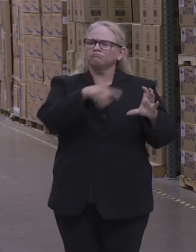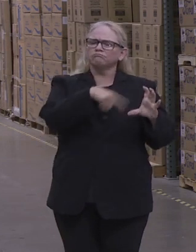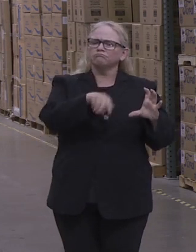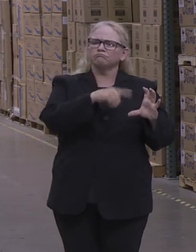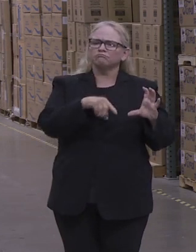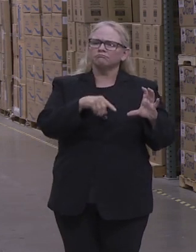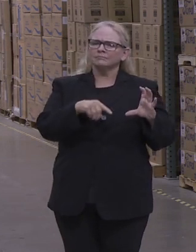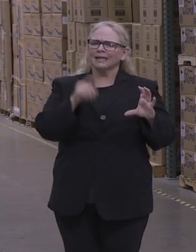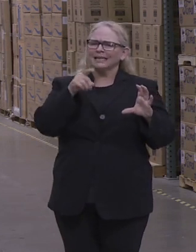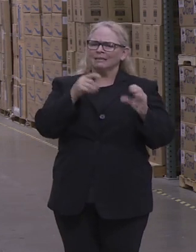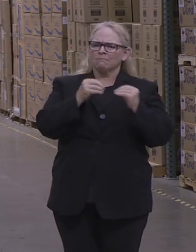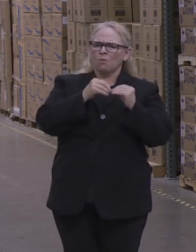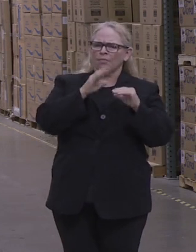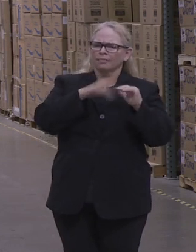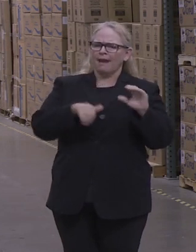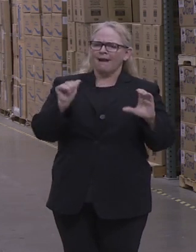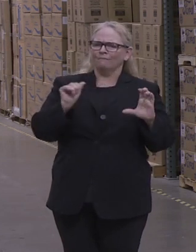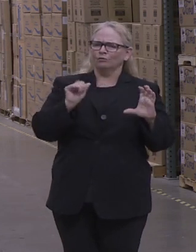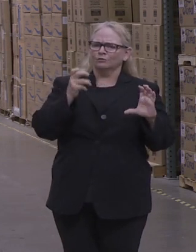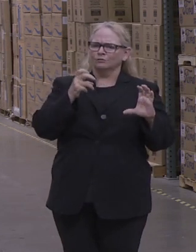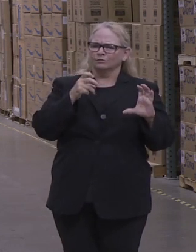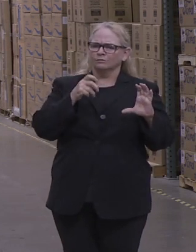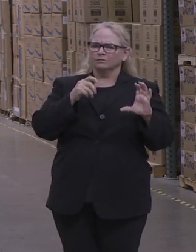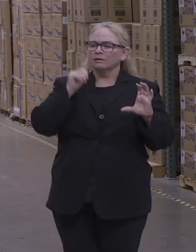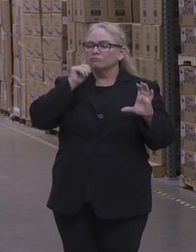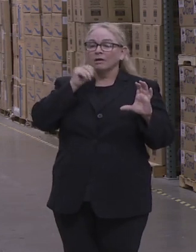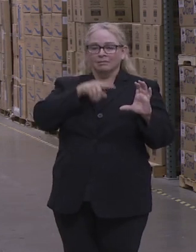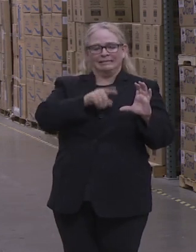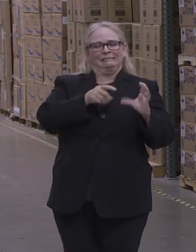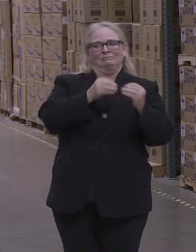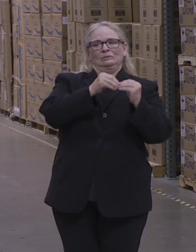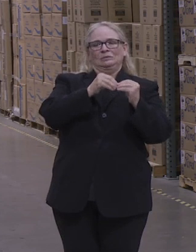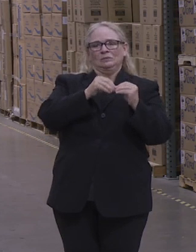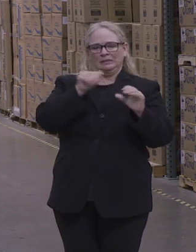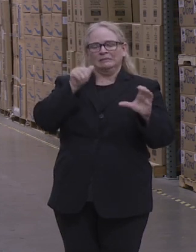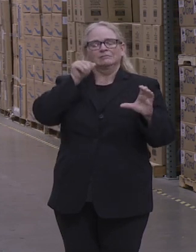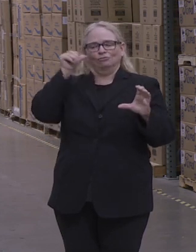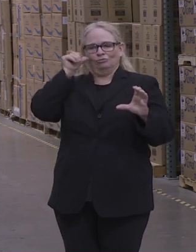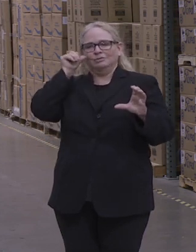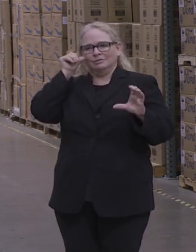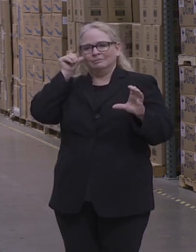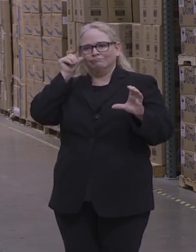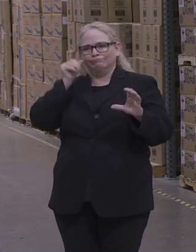number of tests we've tested on a daily basis. Yesterday we had